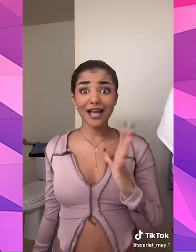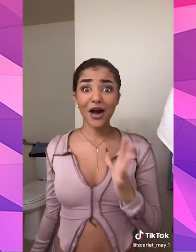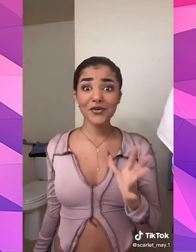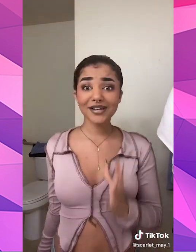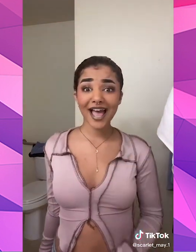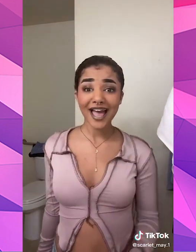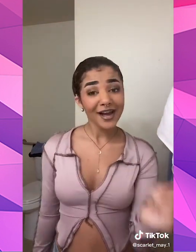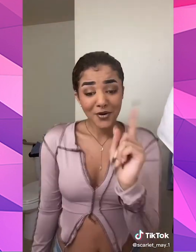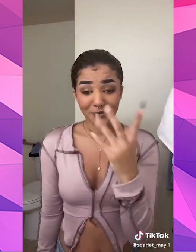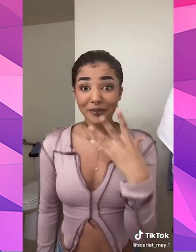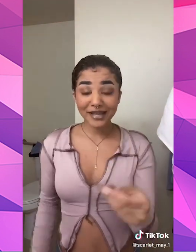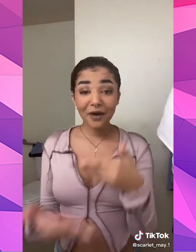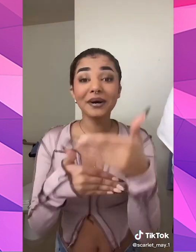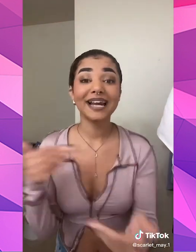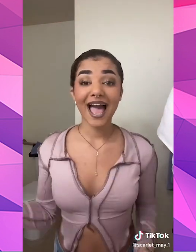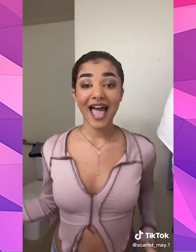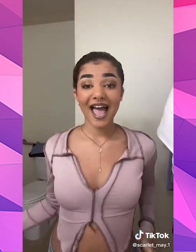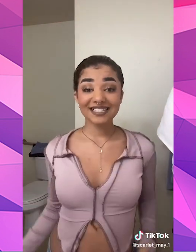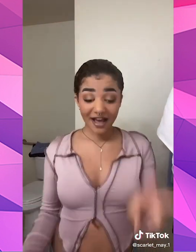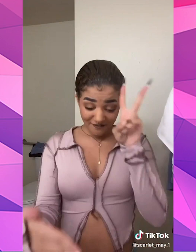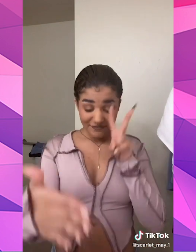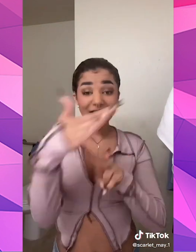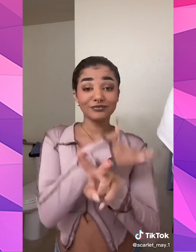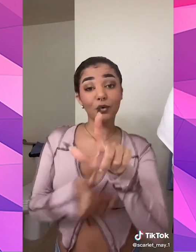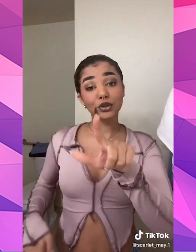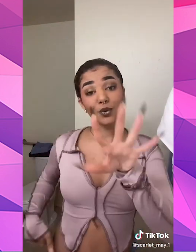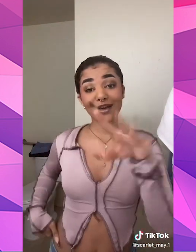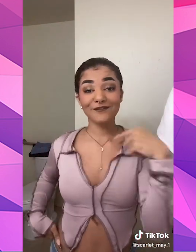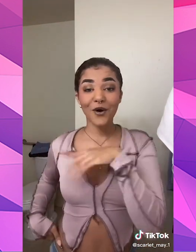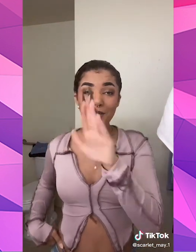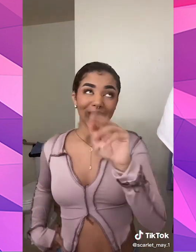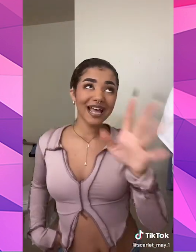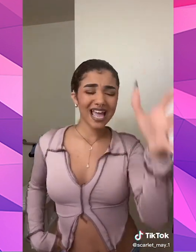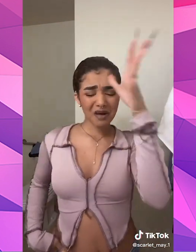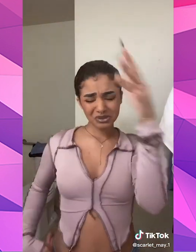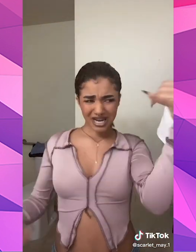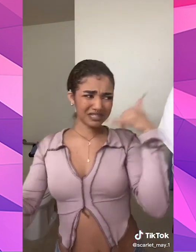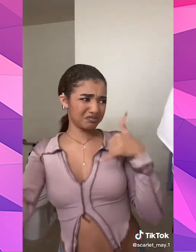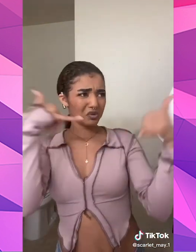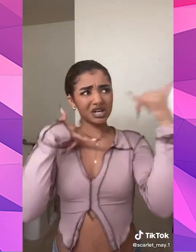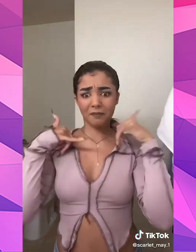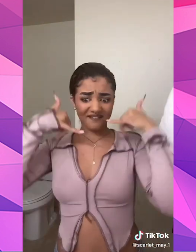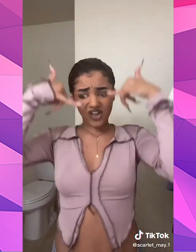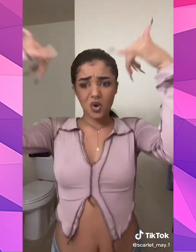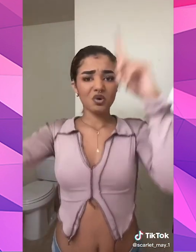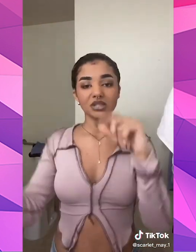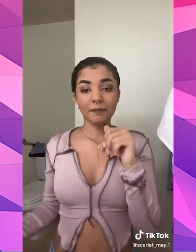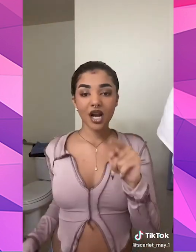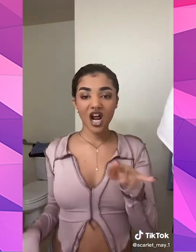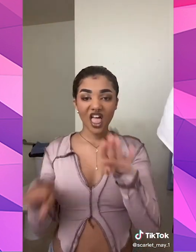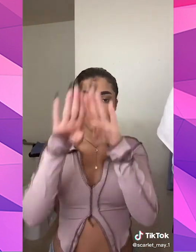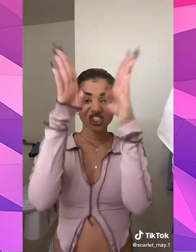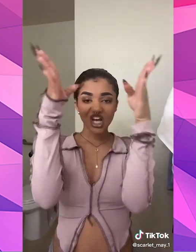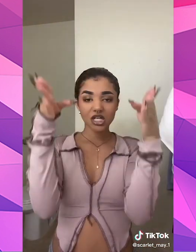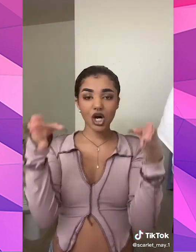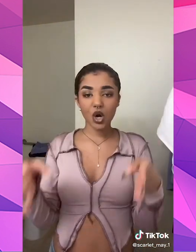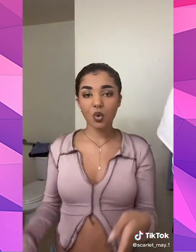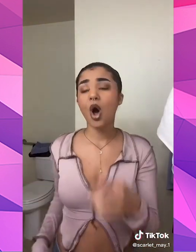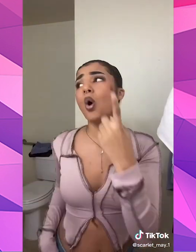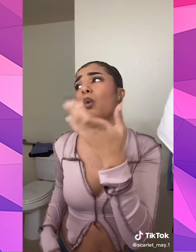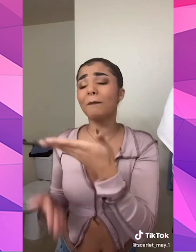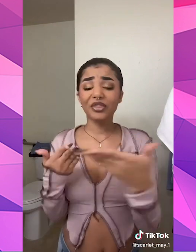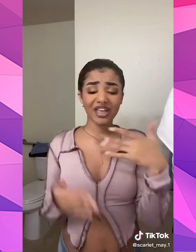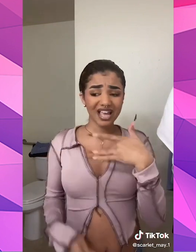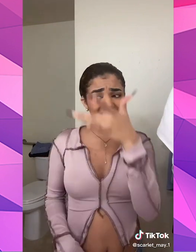was like, okay Where are we going next? Flash forward 24 We're in Cabo Daddy's blowing up my phone Cause I'm not at the Chateau